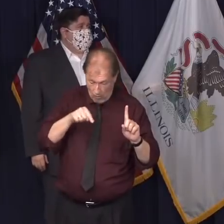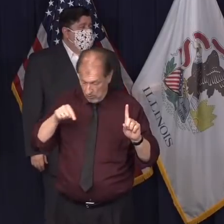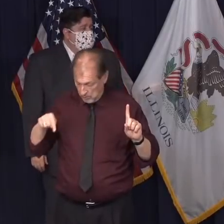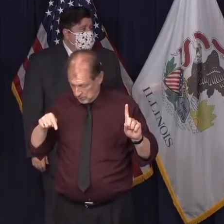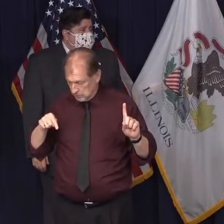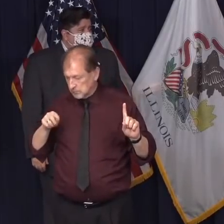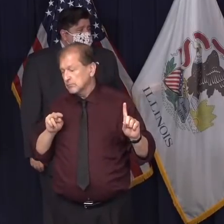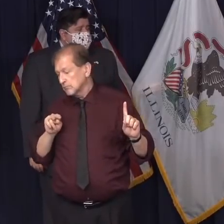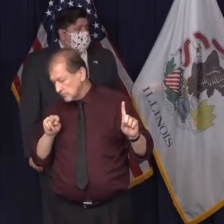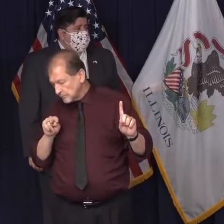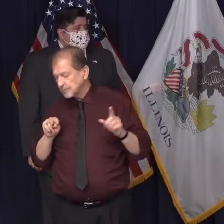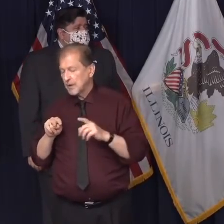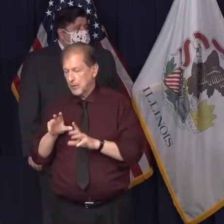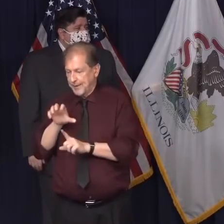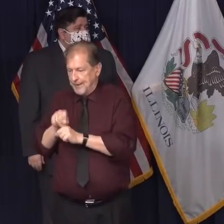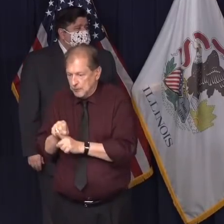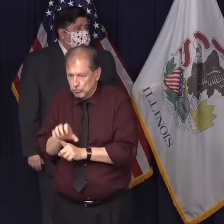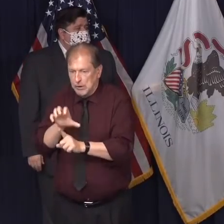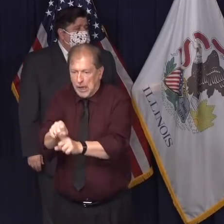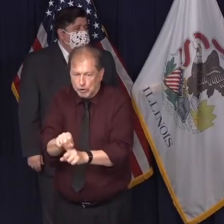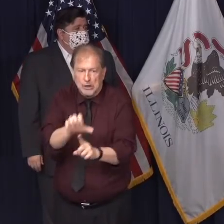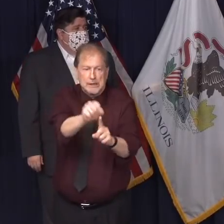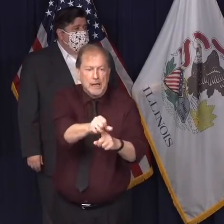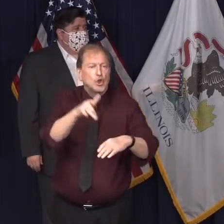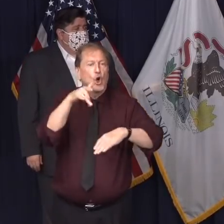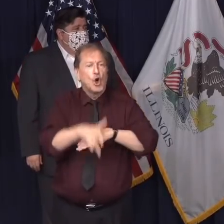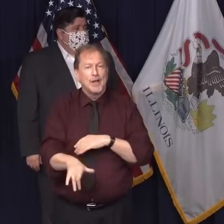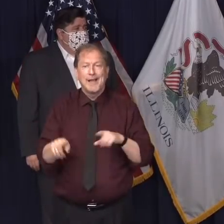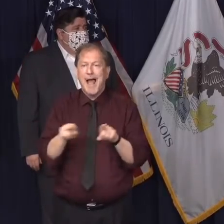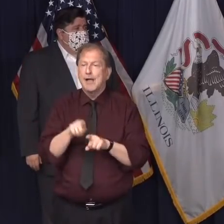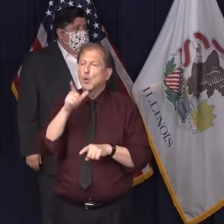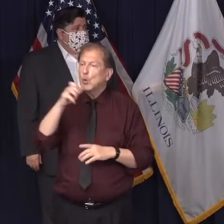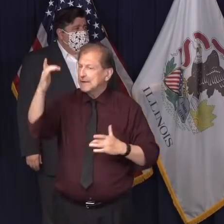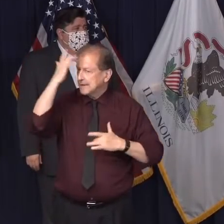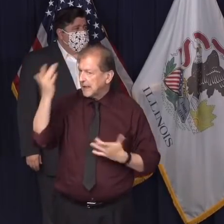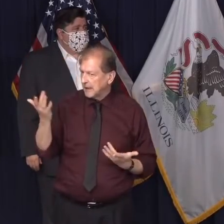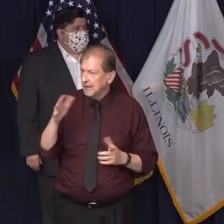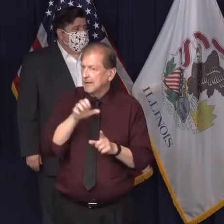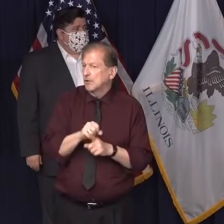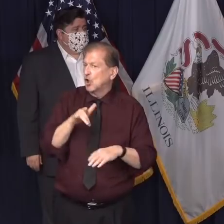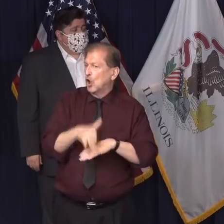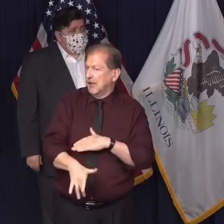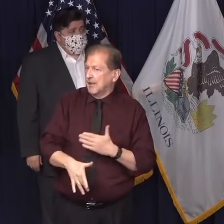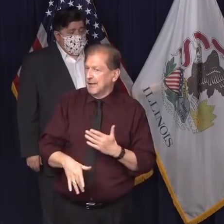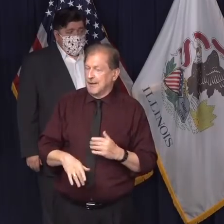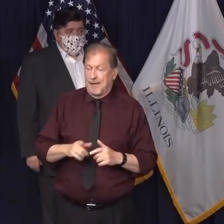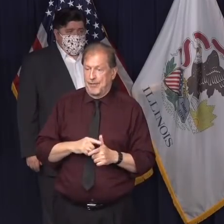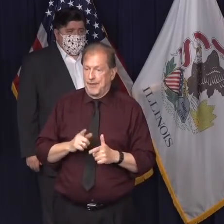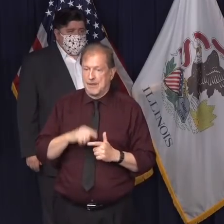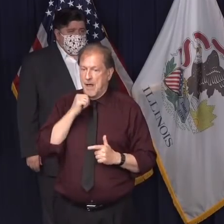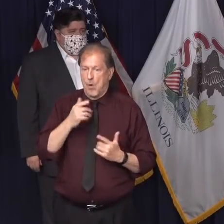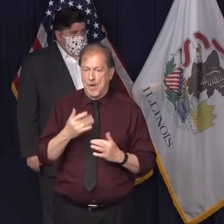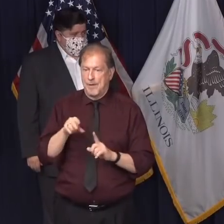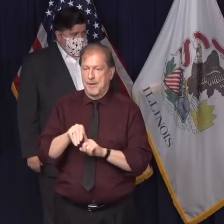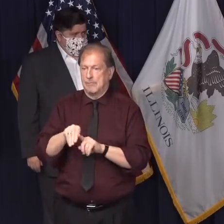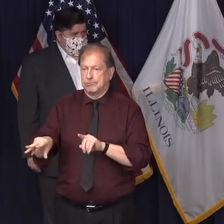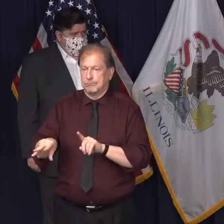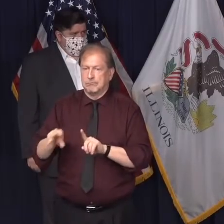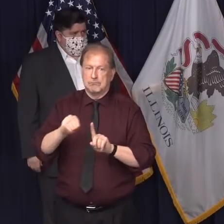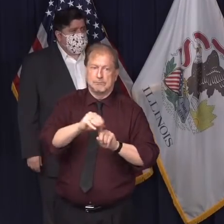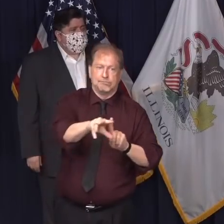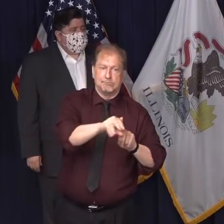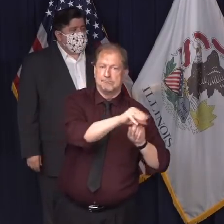aggressively we can identify cases and identify potential cases and have people stand down before they have the chance to infect others.